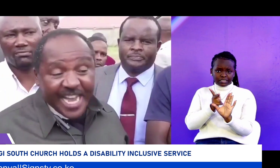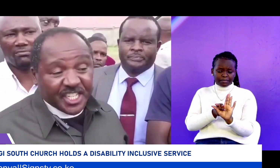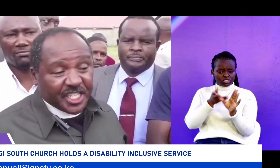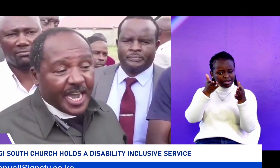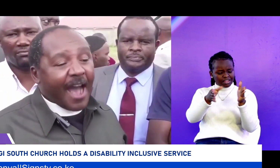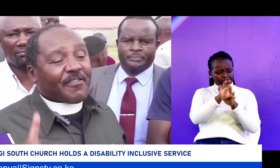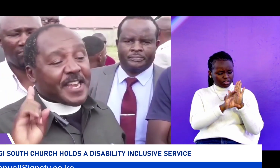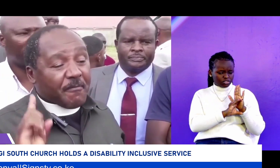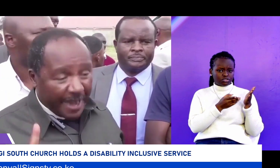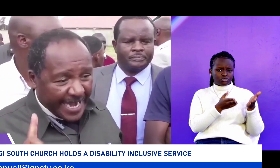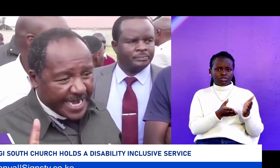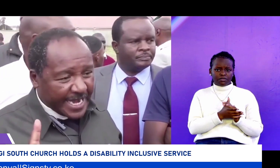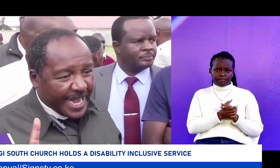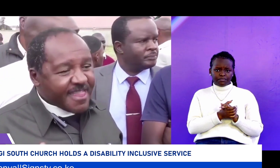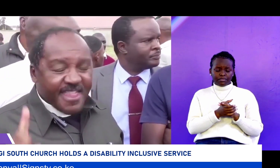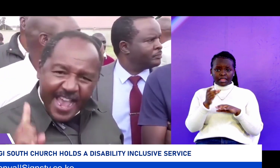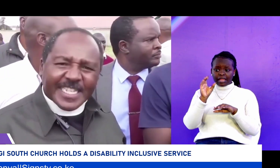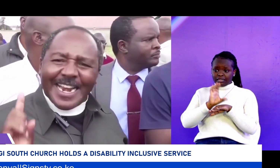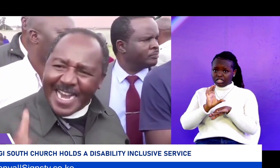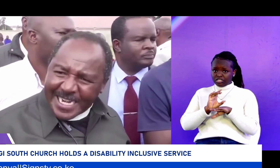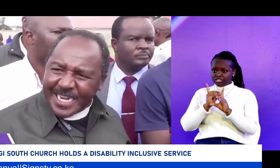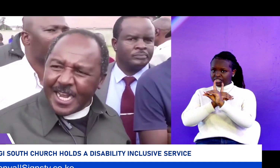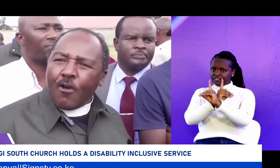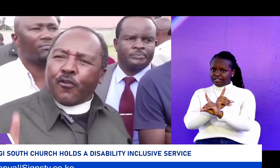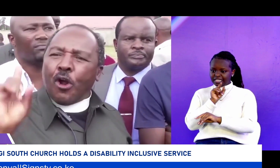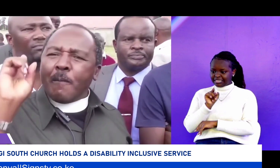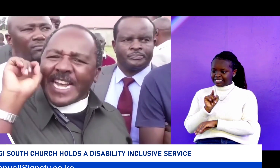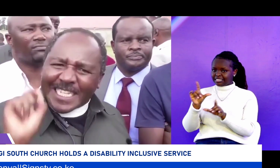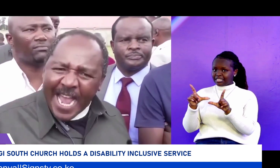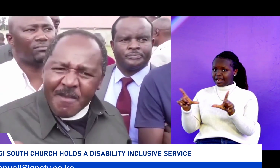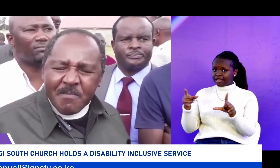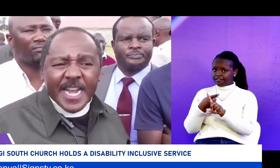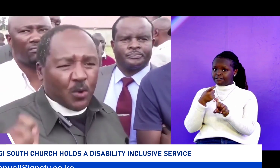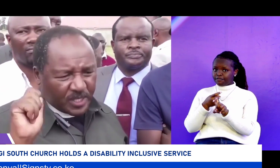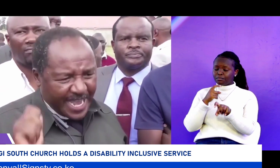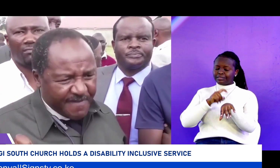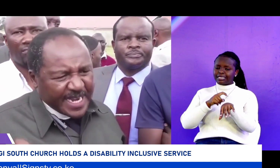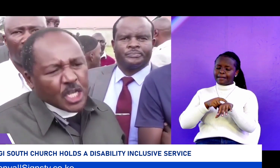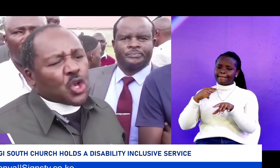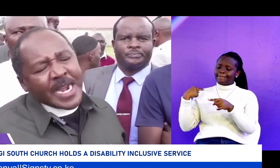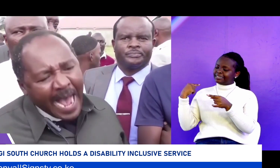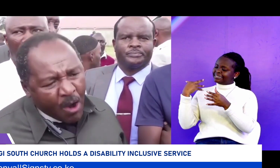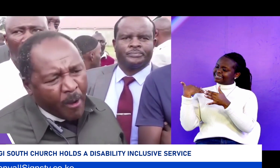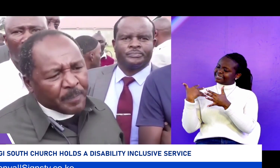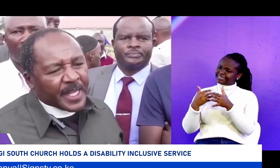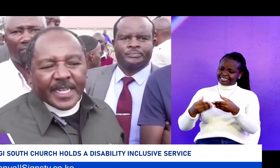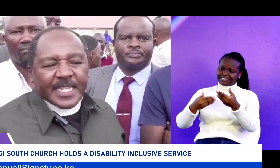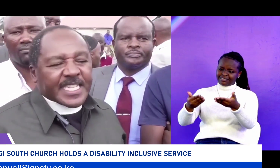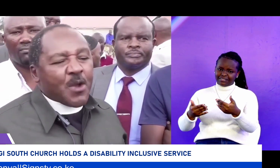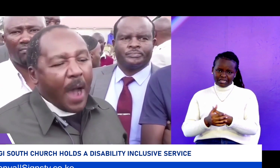Church have defended this land from the time it was given. So now si